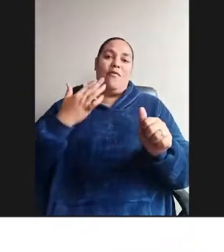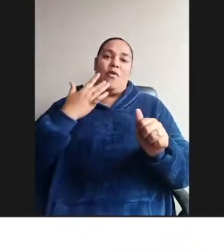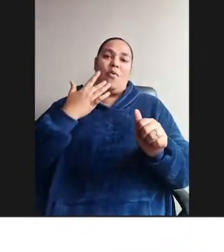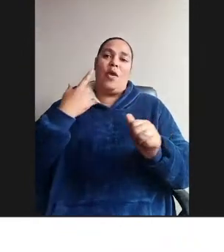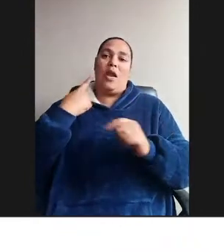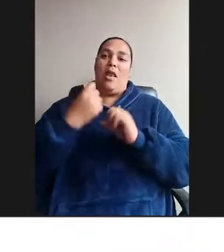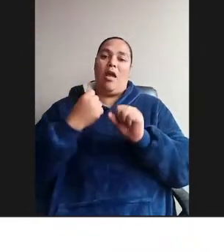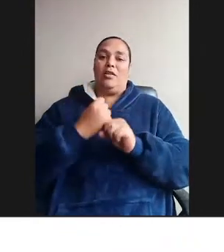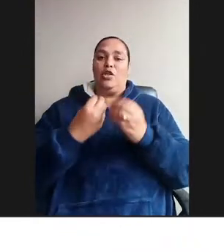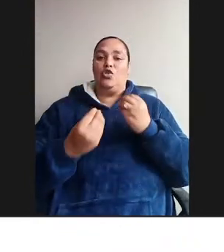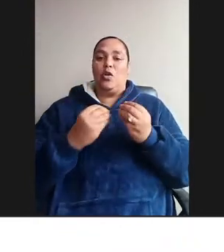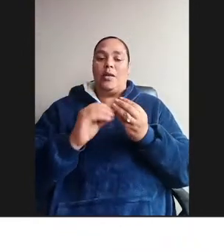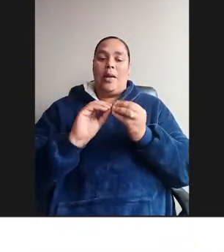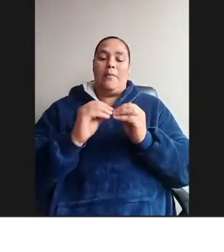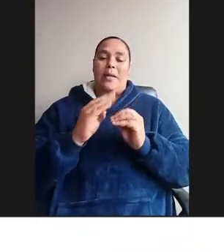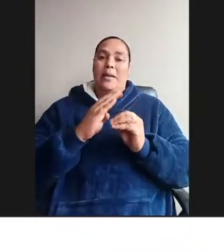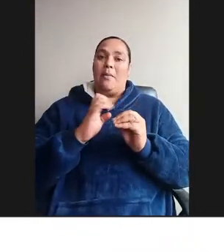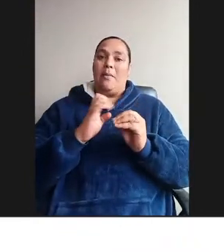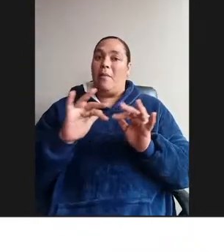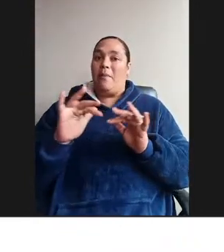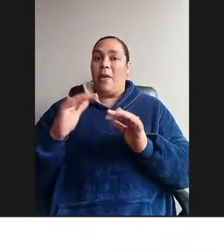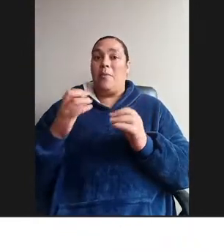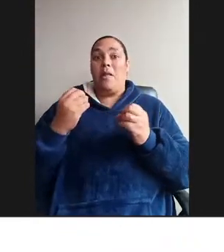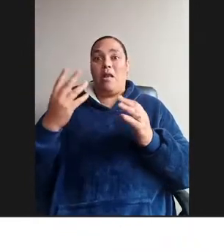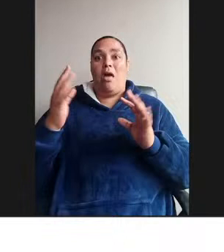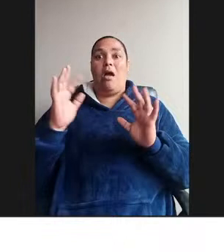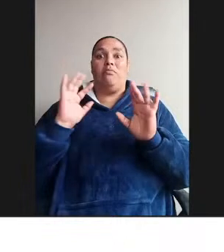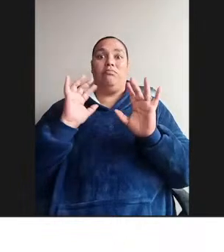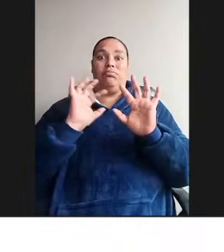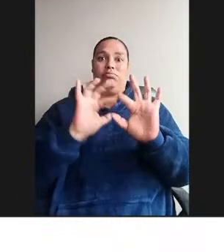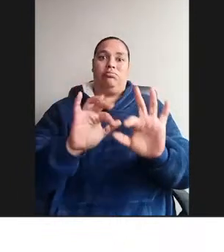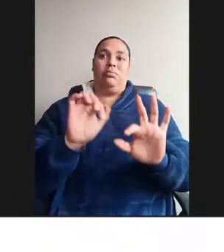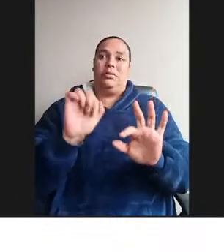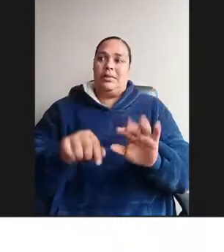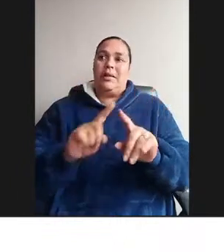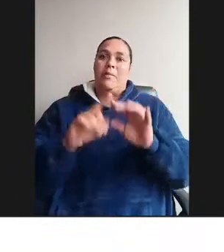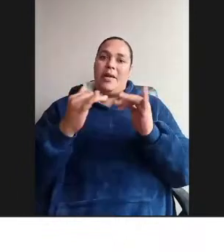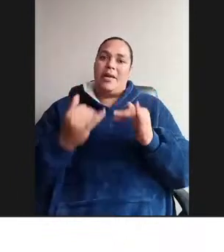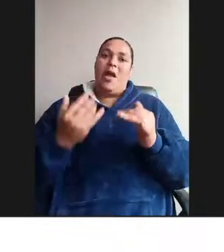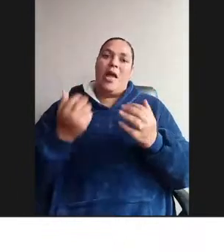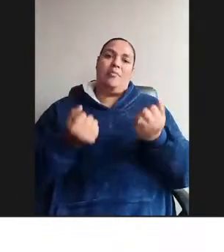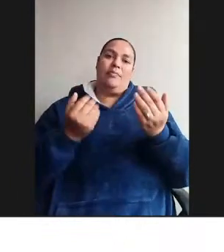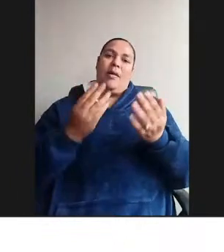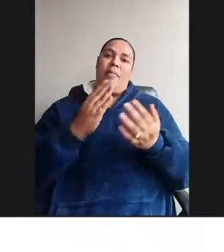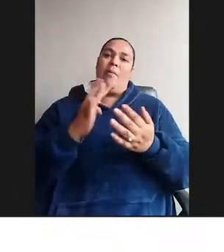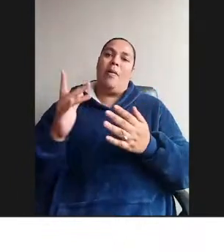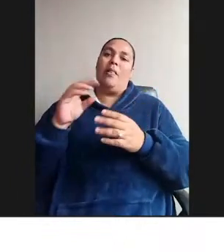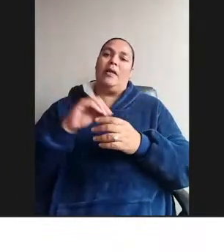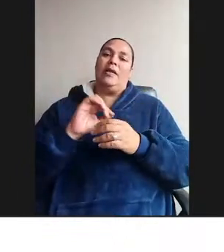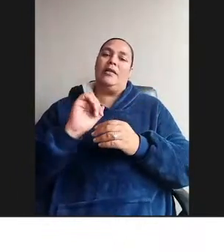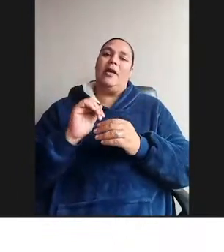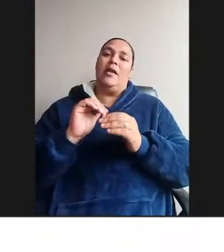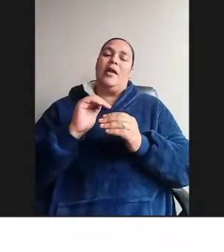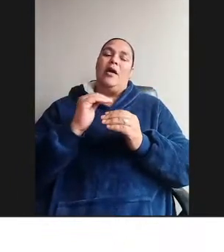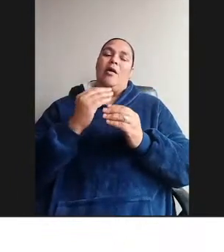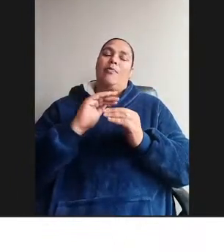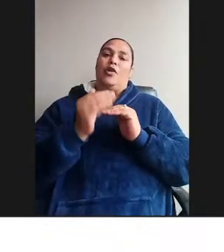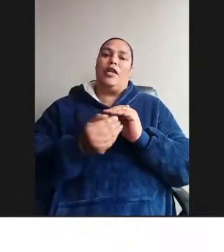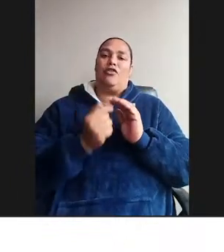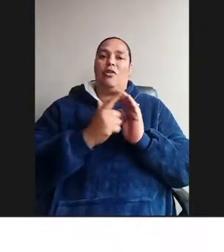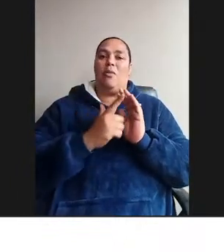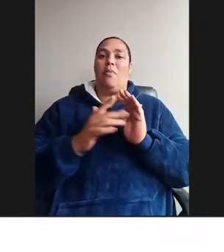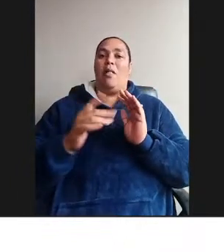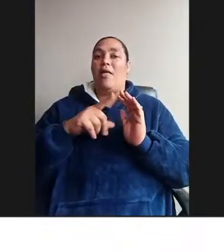Bill, a lot of people did come. And of course, now with the Expropriation Bill and the Housing Consumer Protection Bill, the attendance have